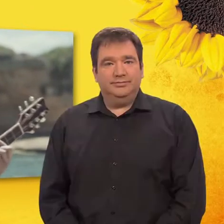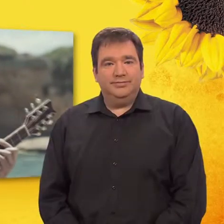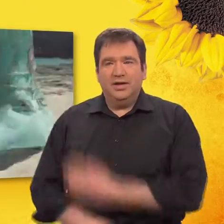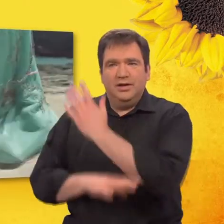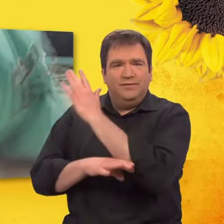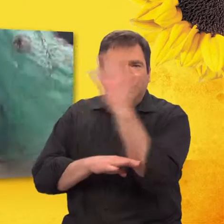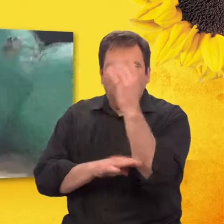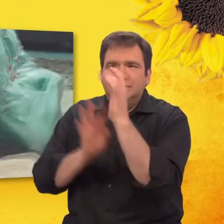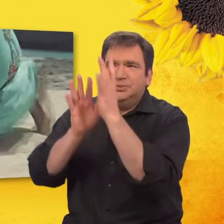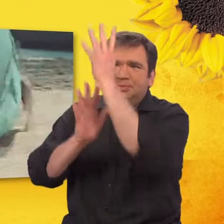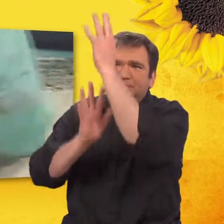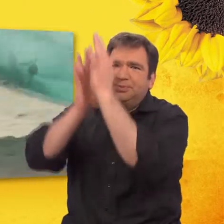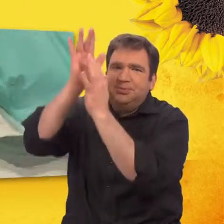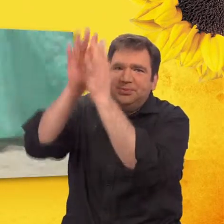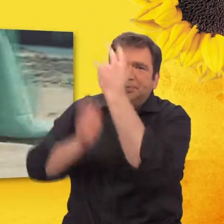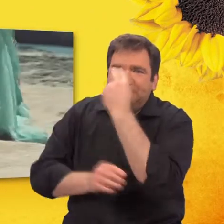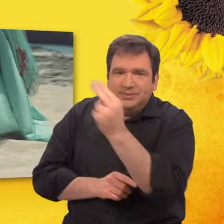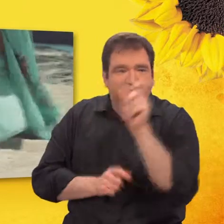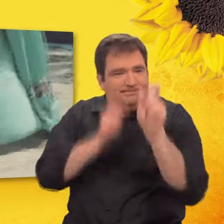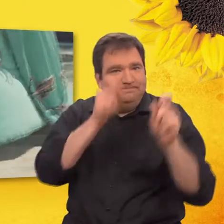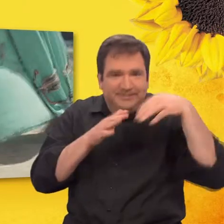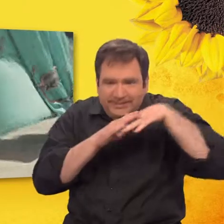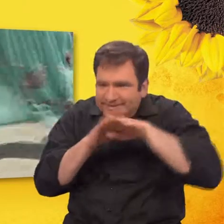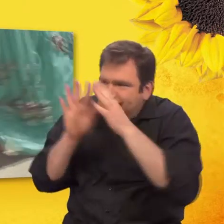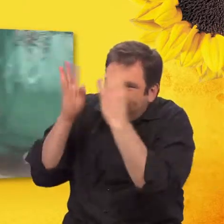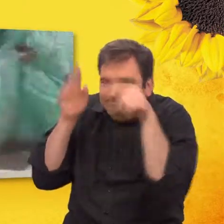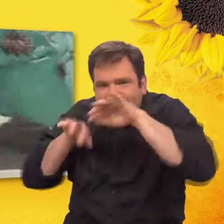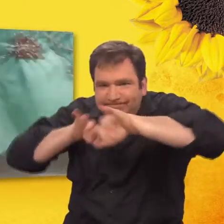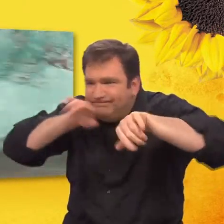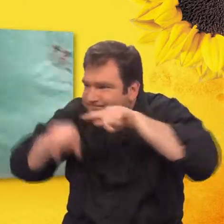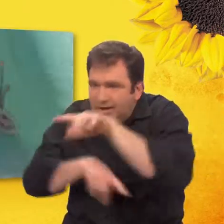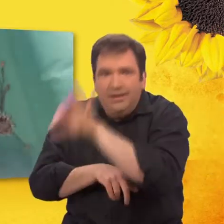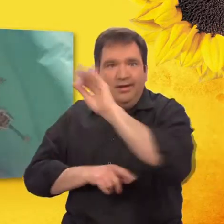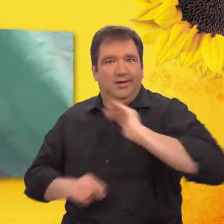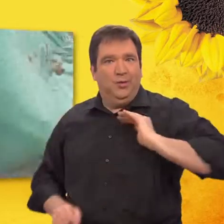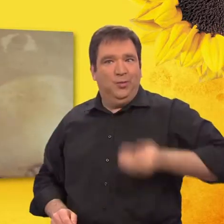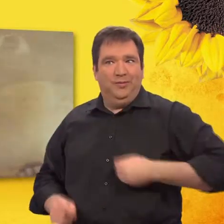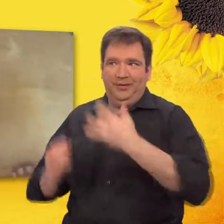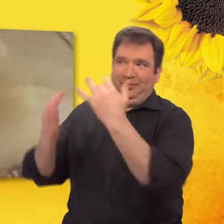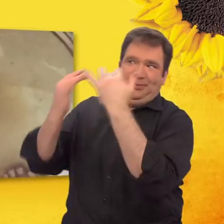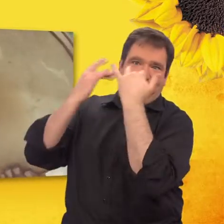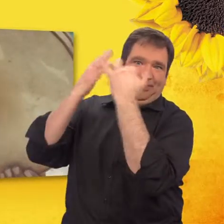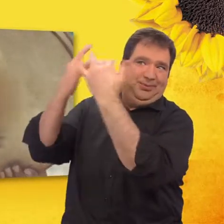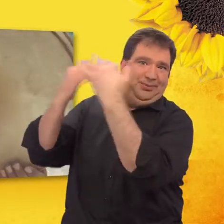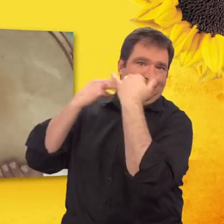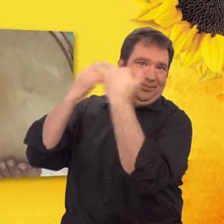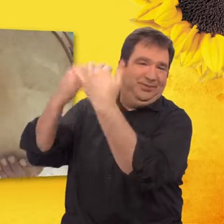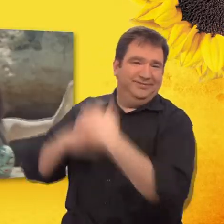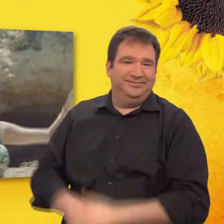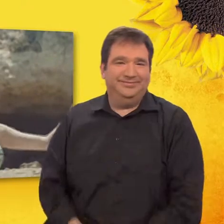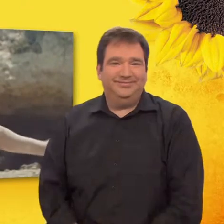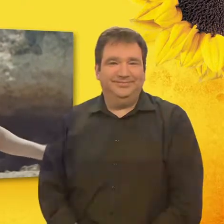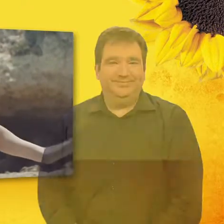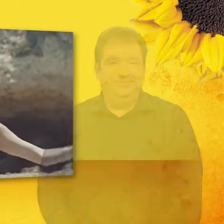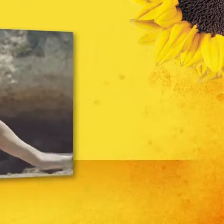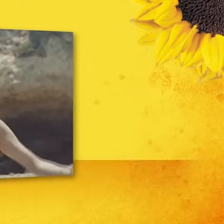Intrigued by the smoke in the forest, some sailors entangle themselves in the island's woods and find the home of the intoxicating Circe.